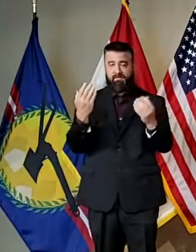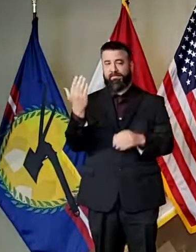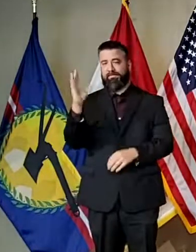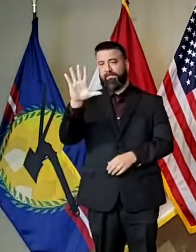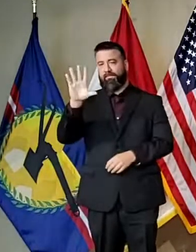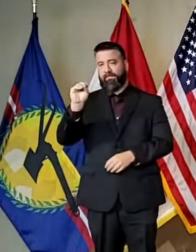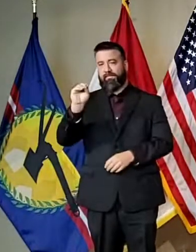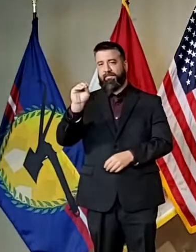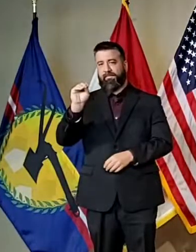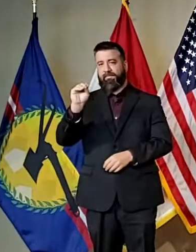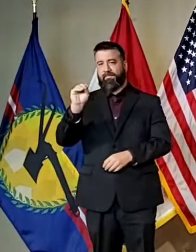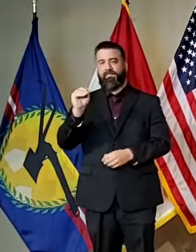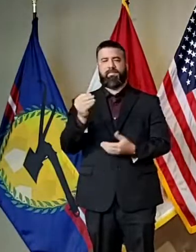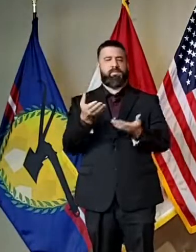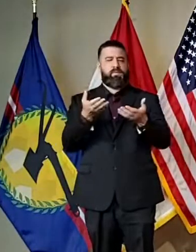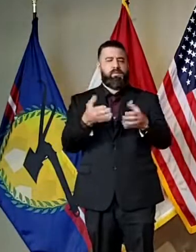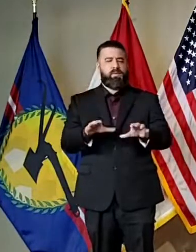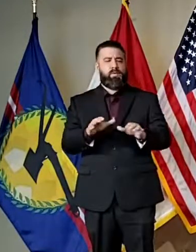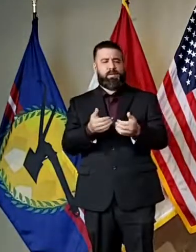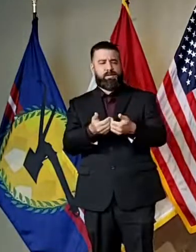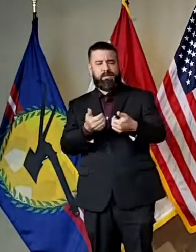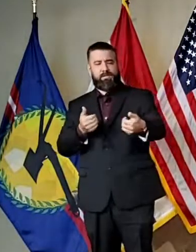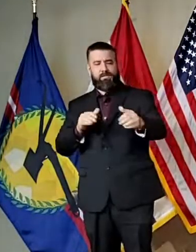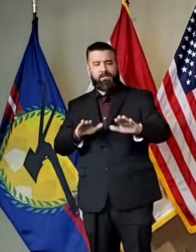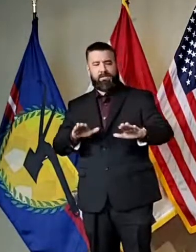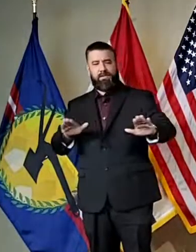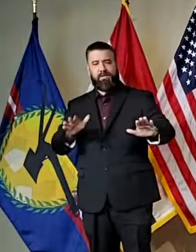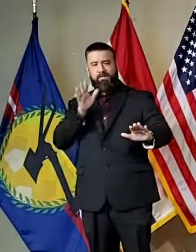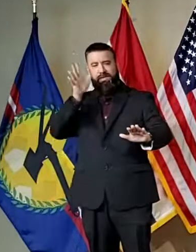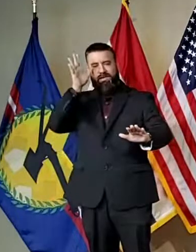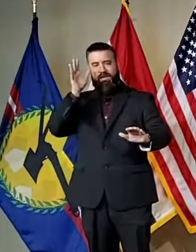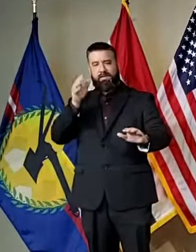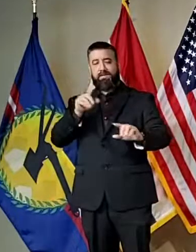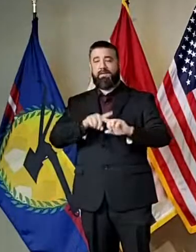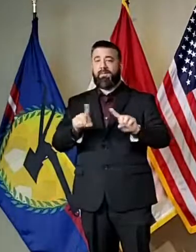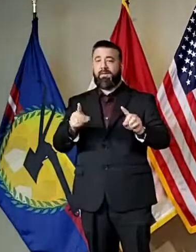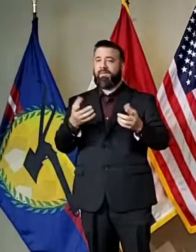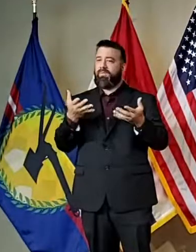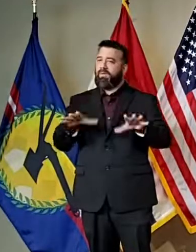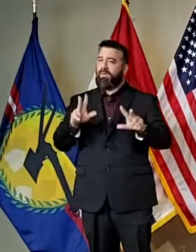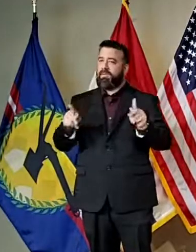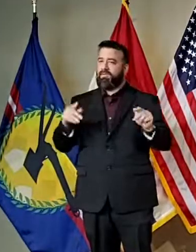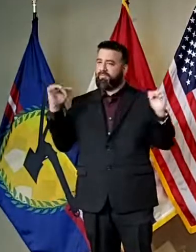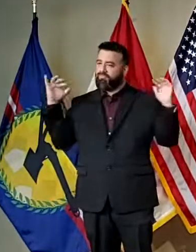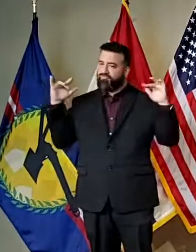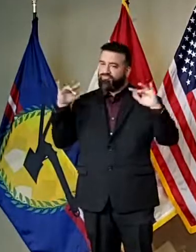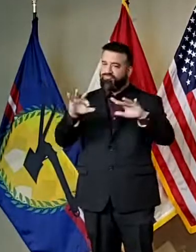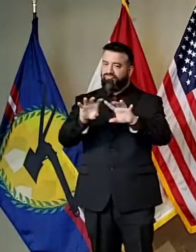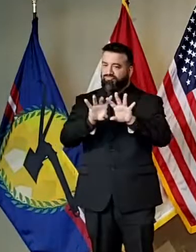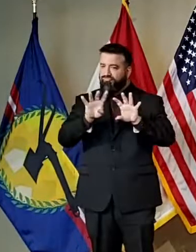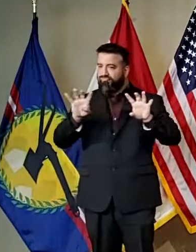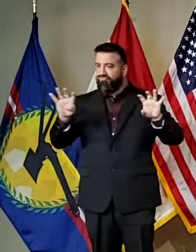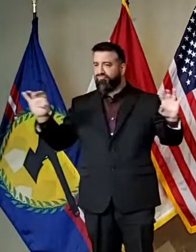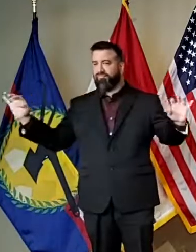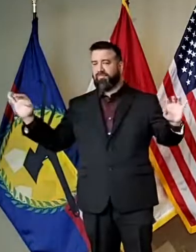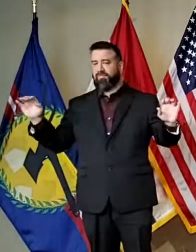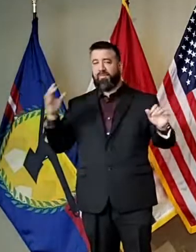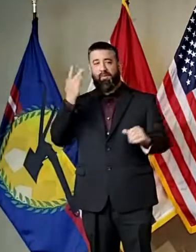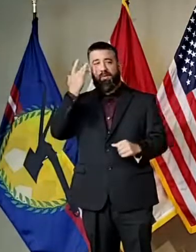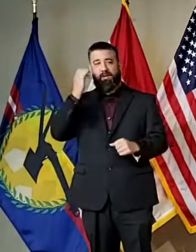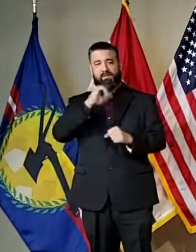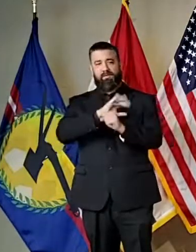not separate children or parents, but the point is to make sure we don't have big crowds where COVID-19 can